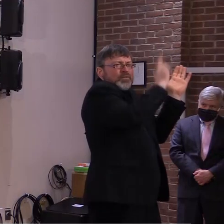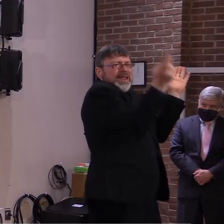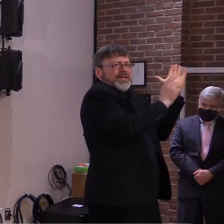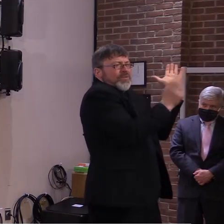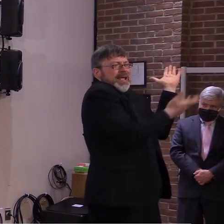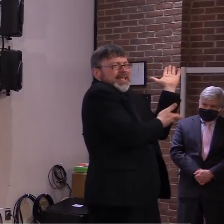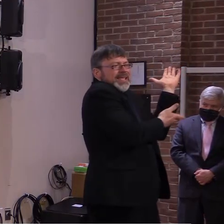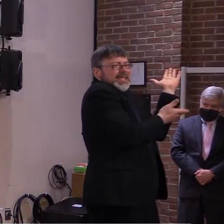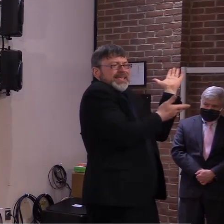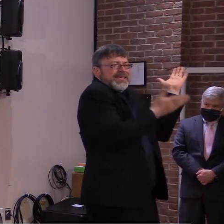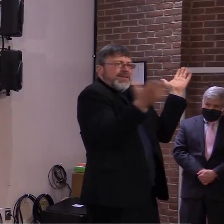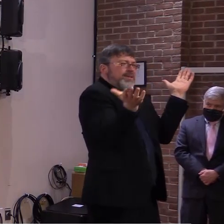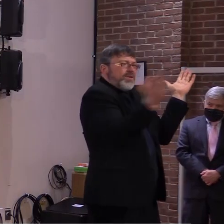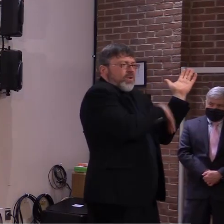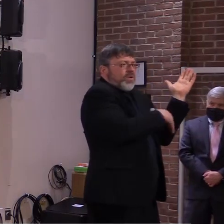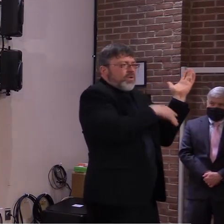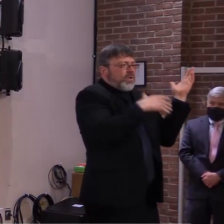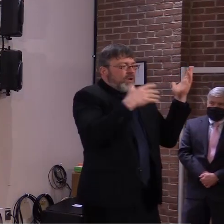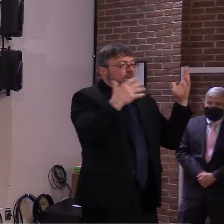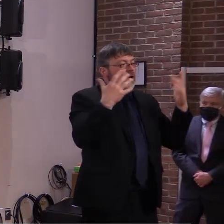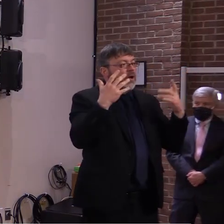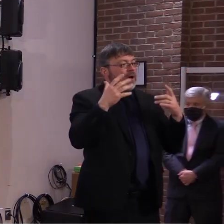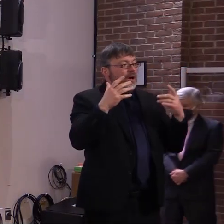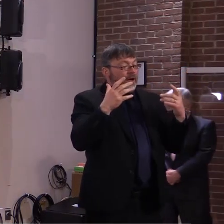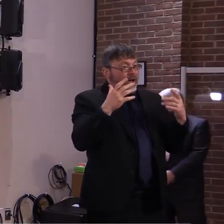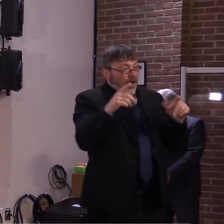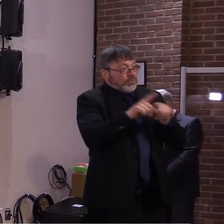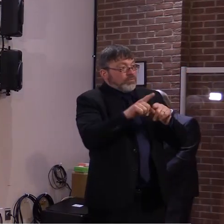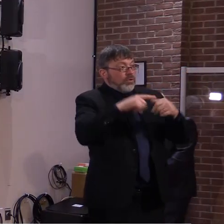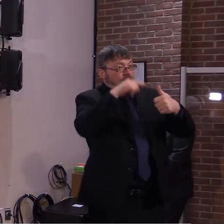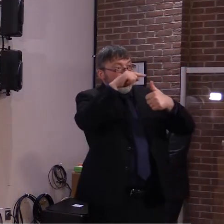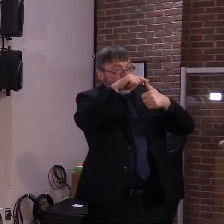new vaccine available that I'm aware of yet. So it's the same two